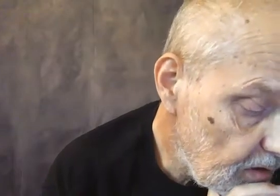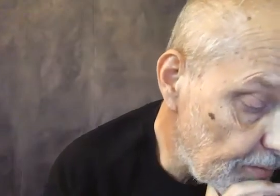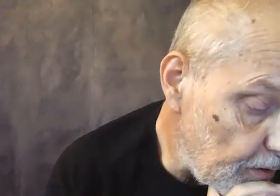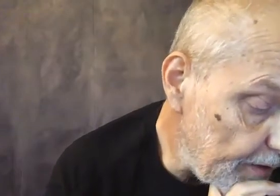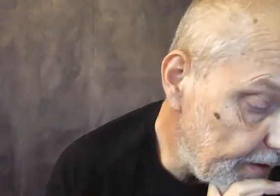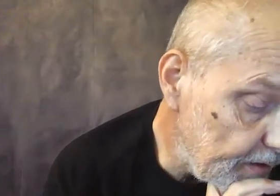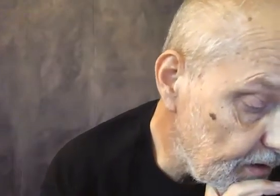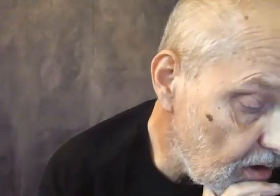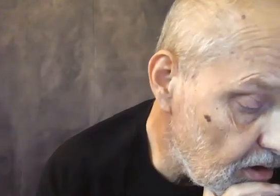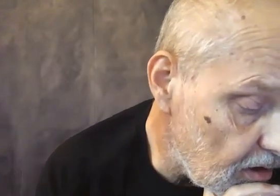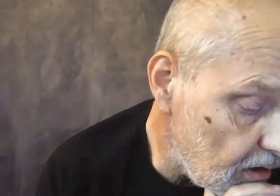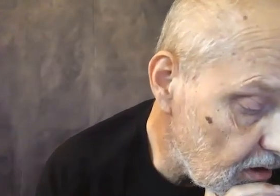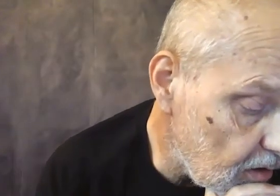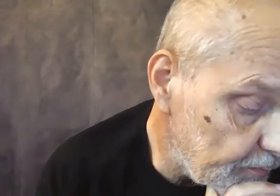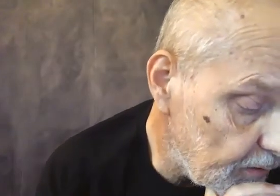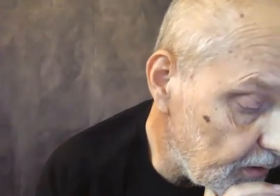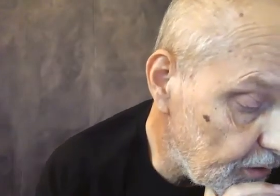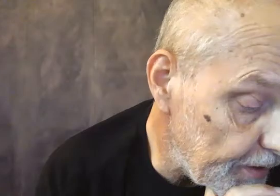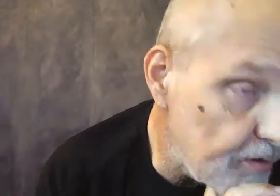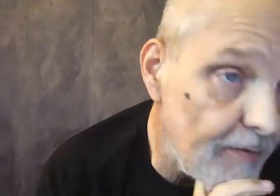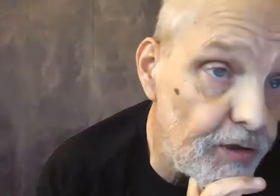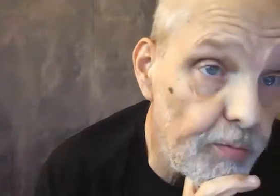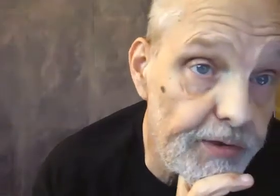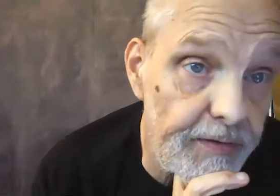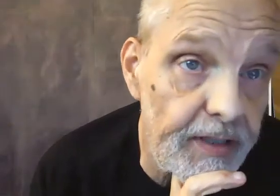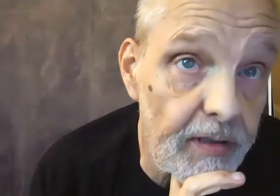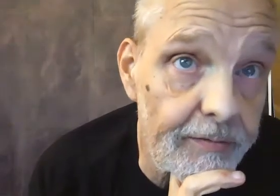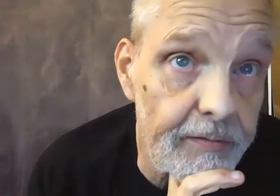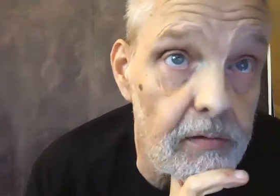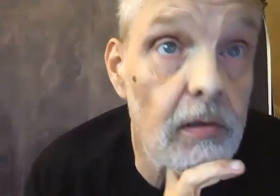Some other ideas are the Registry of Interpreters for the Deaf,